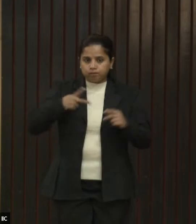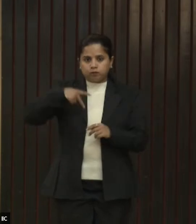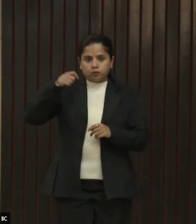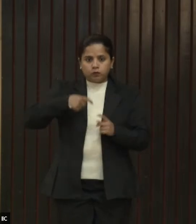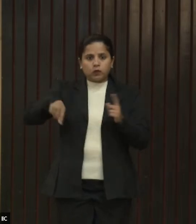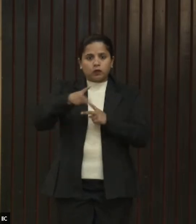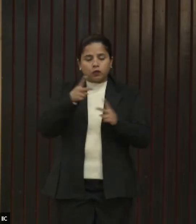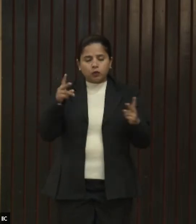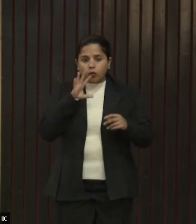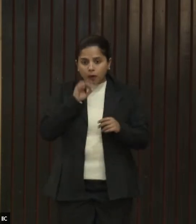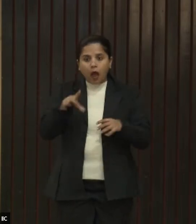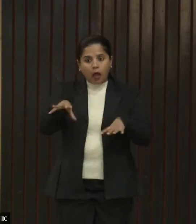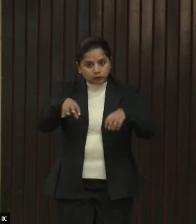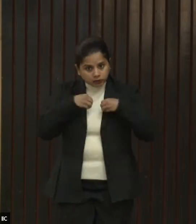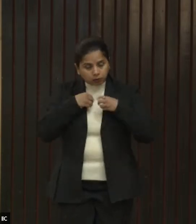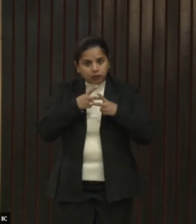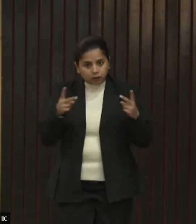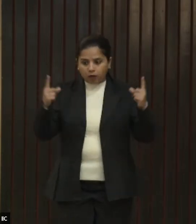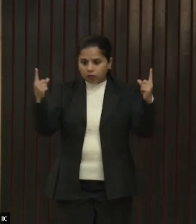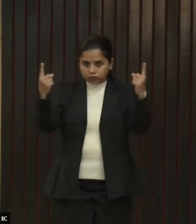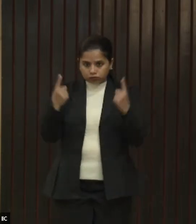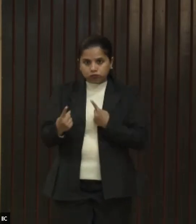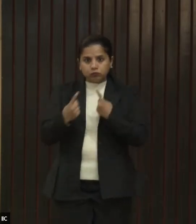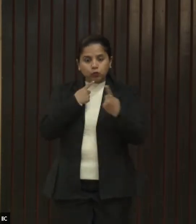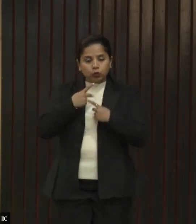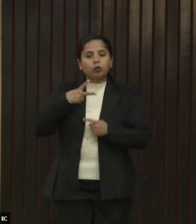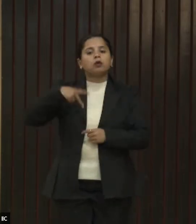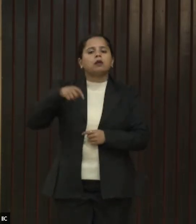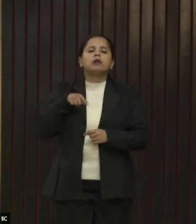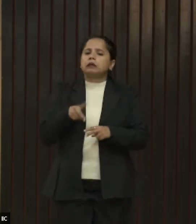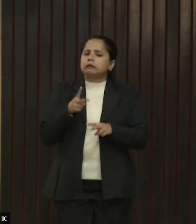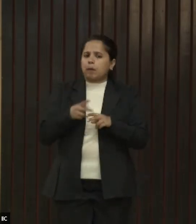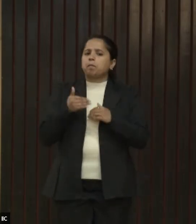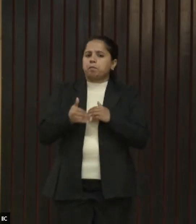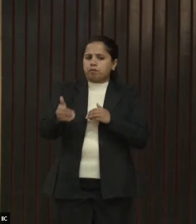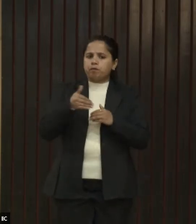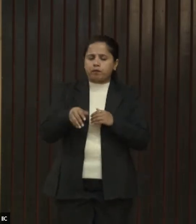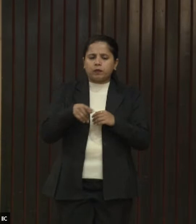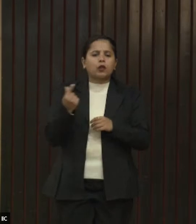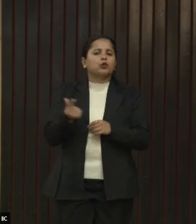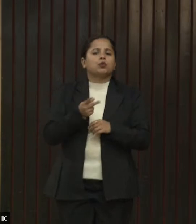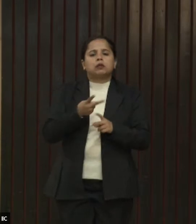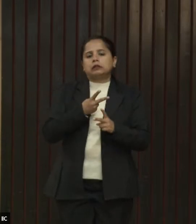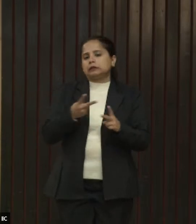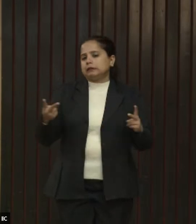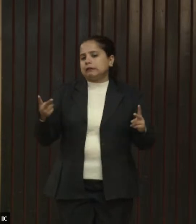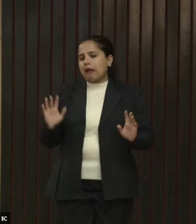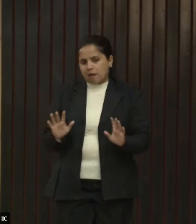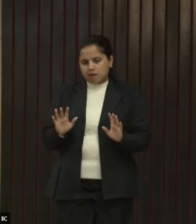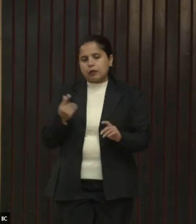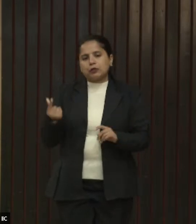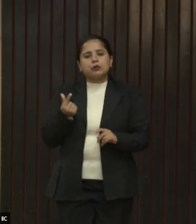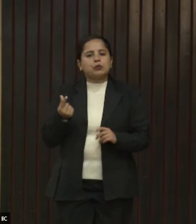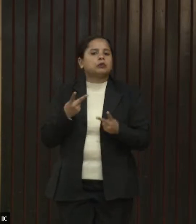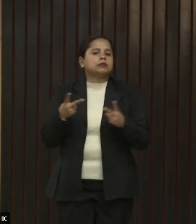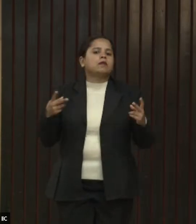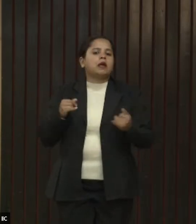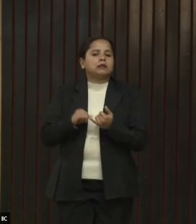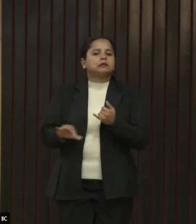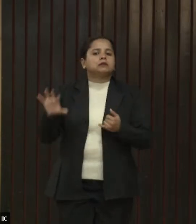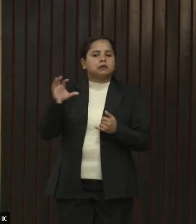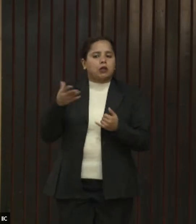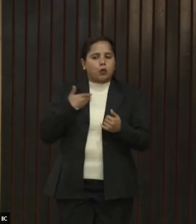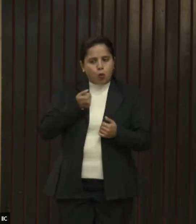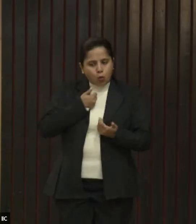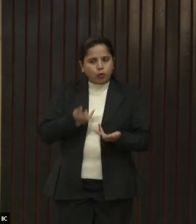sedition, etc., which continue to be used in a variety of forms today by the state. So this was